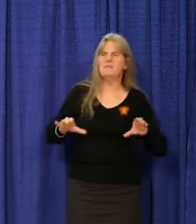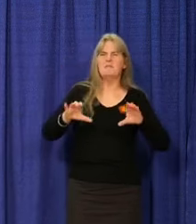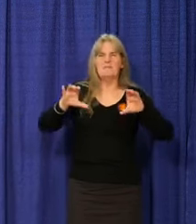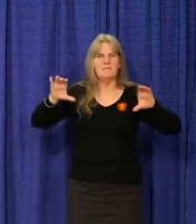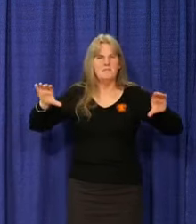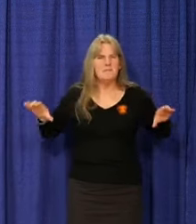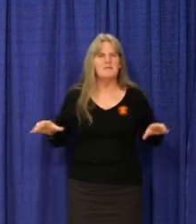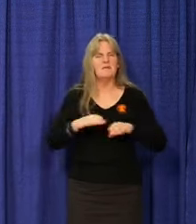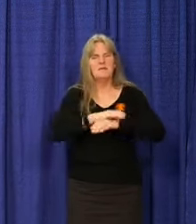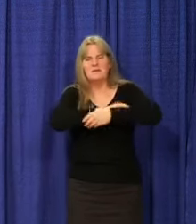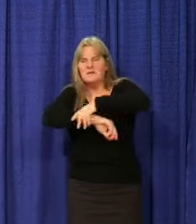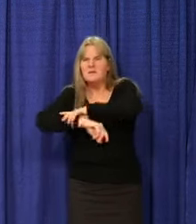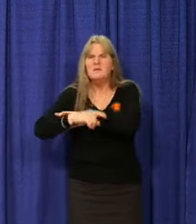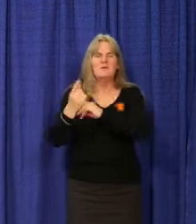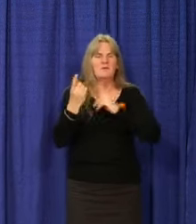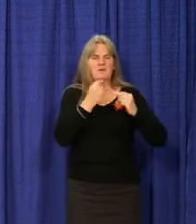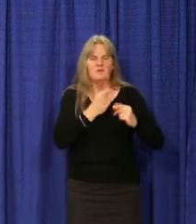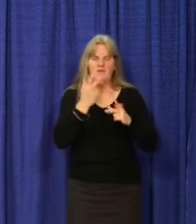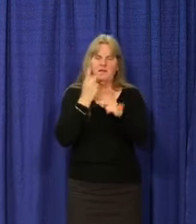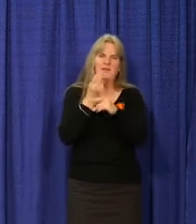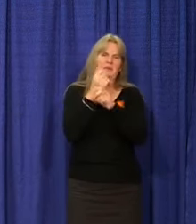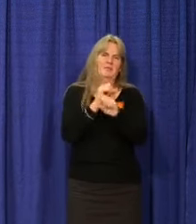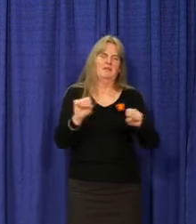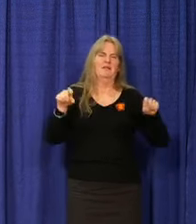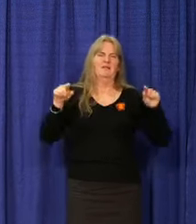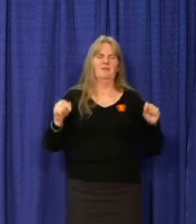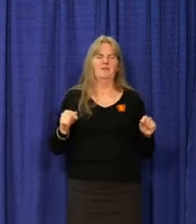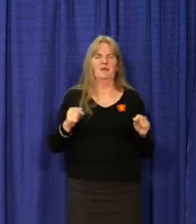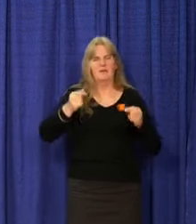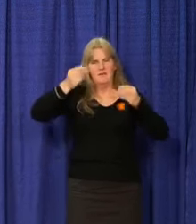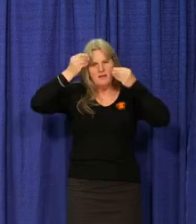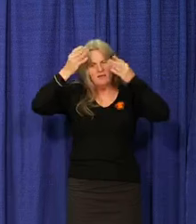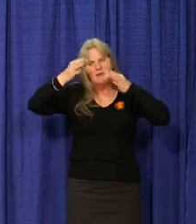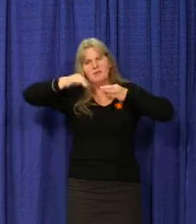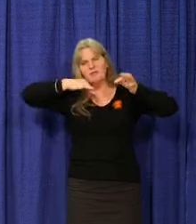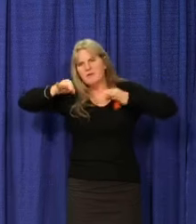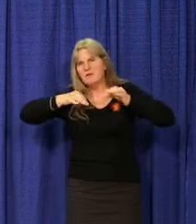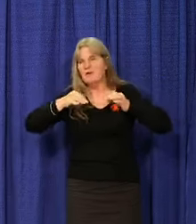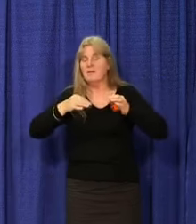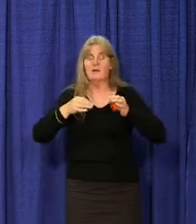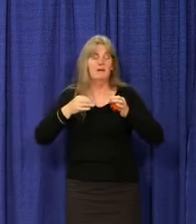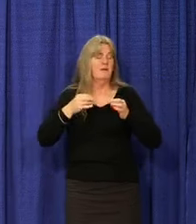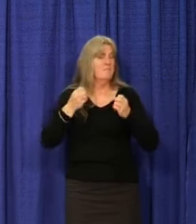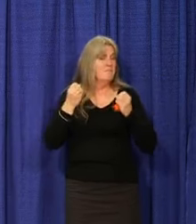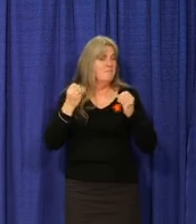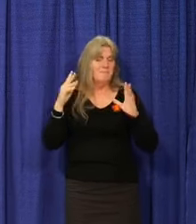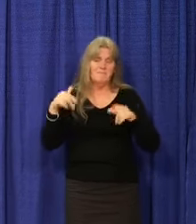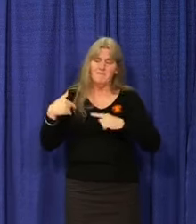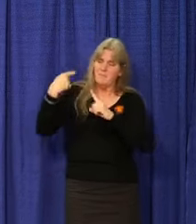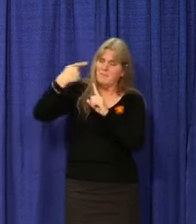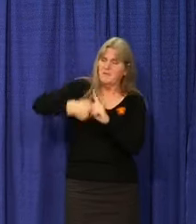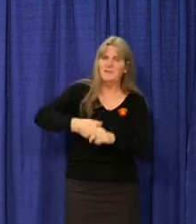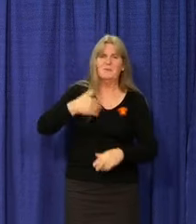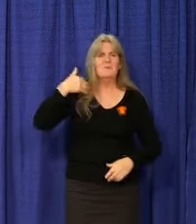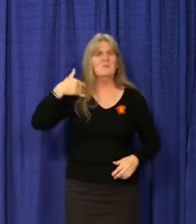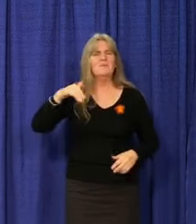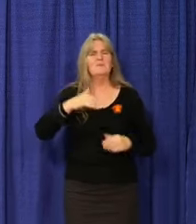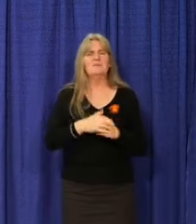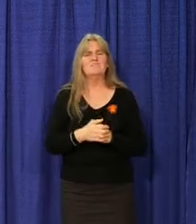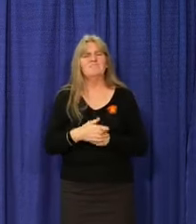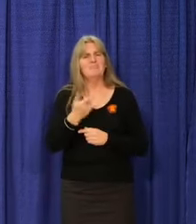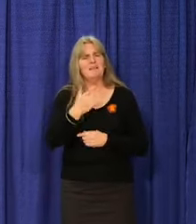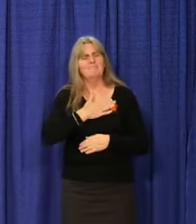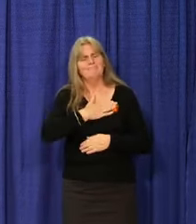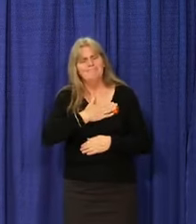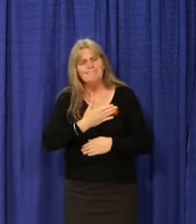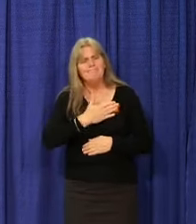tirelessly on so many fronts to keep us safe, informed, and engaged all these many months. The many